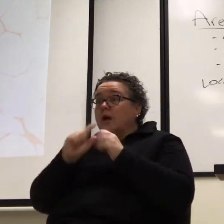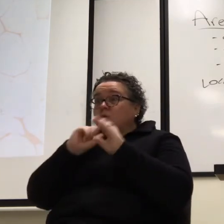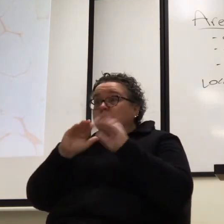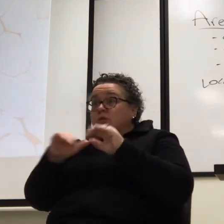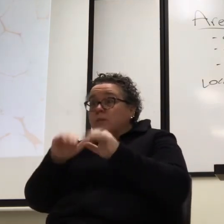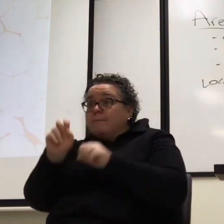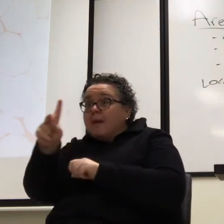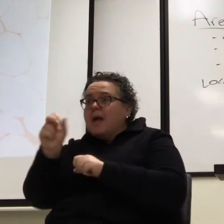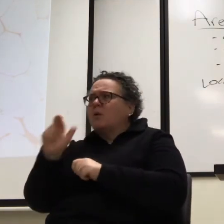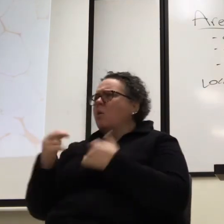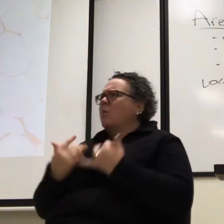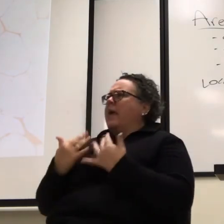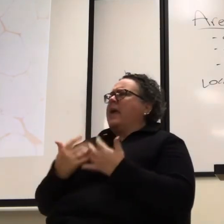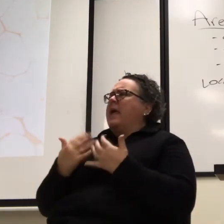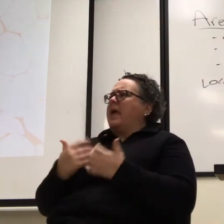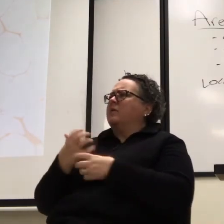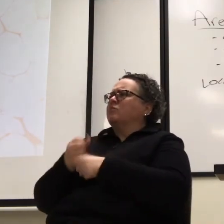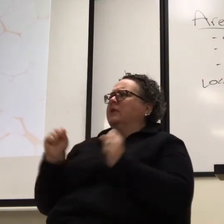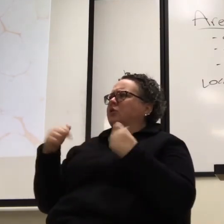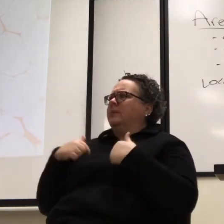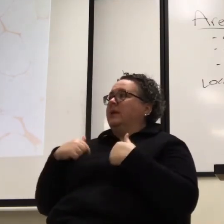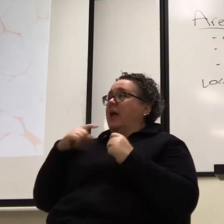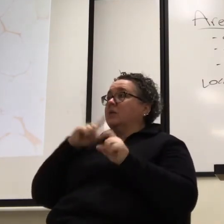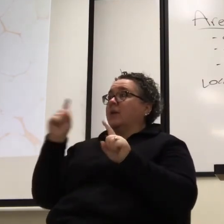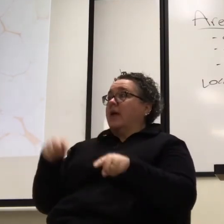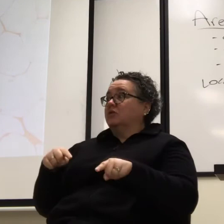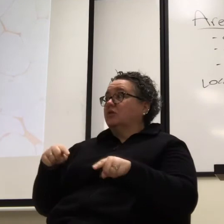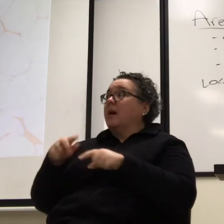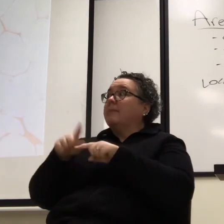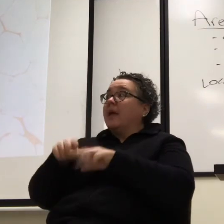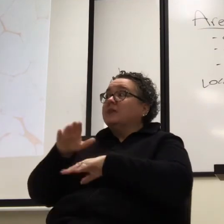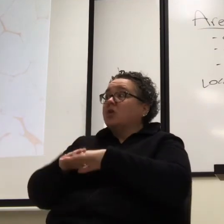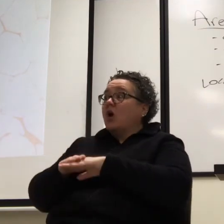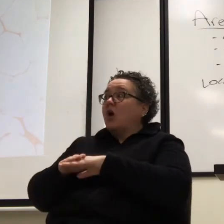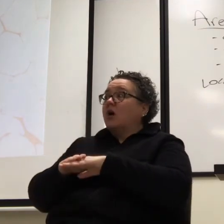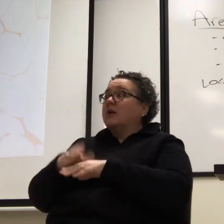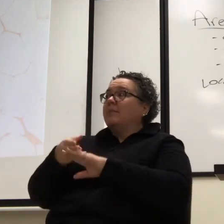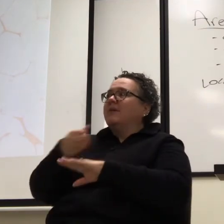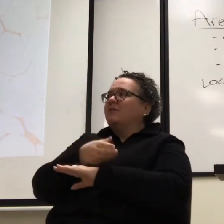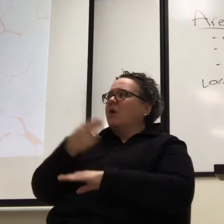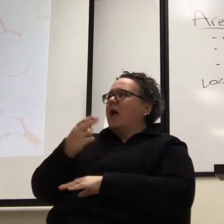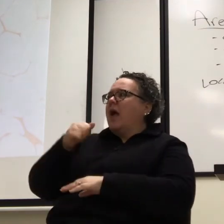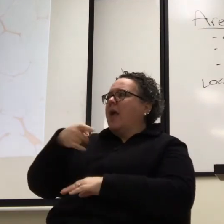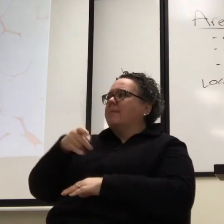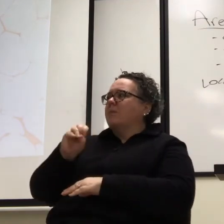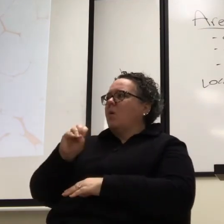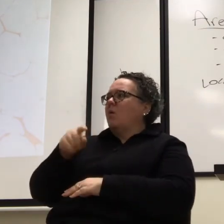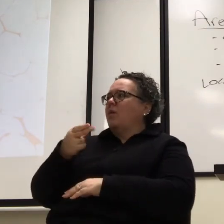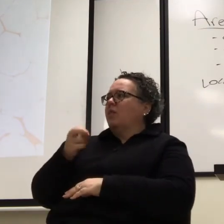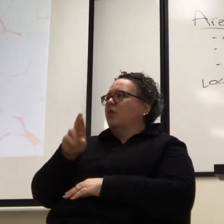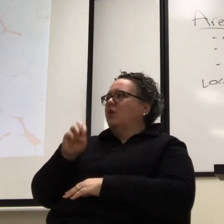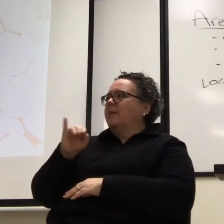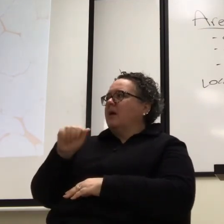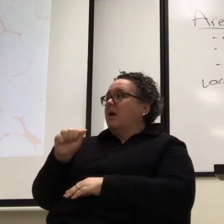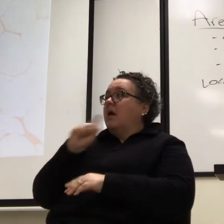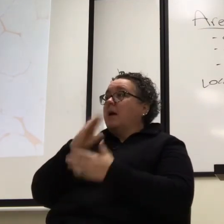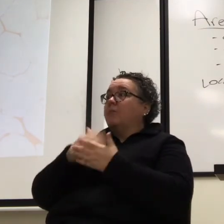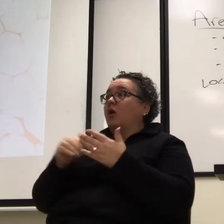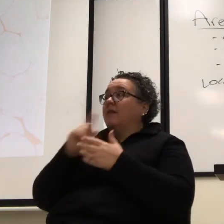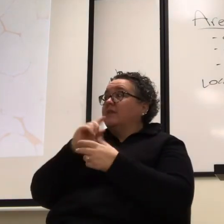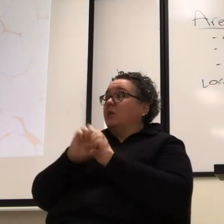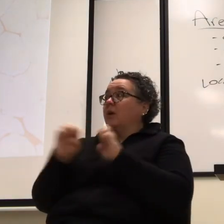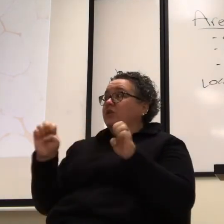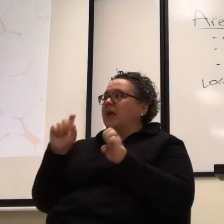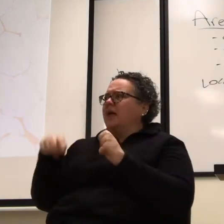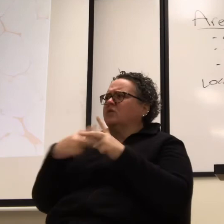should I just wait there to be rescued? And I had to answer the question based upon before hypothermia sets in. And part of the equation was I had to figure out how